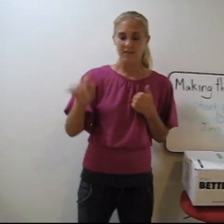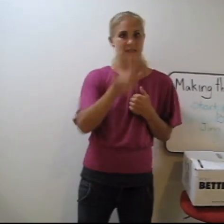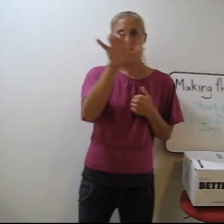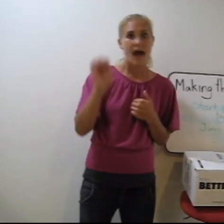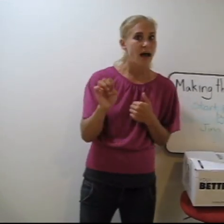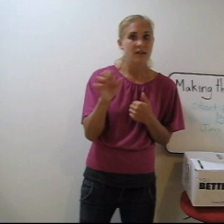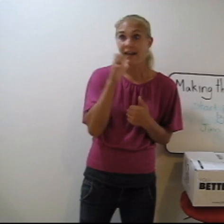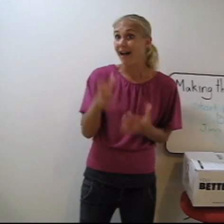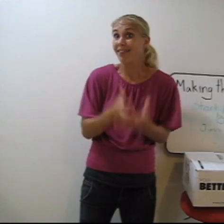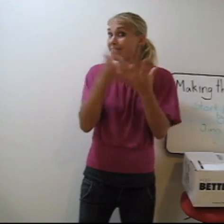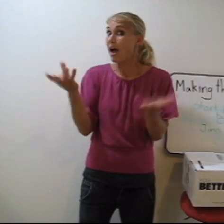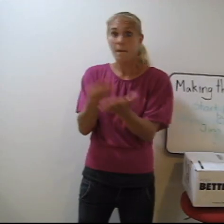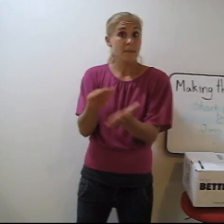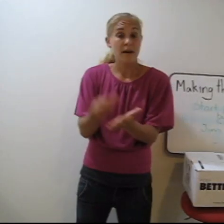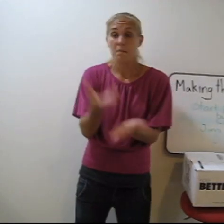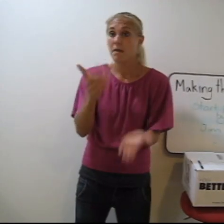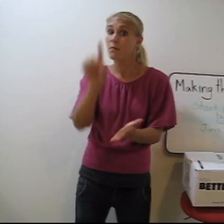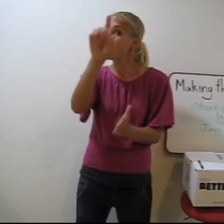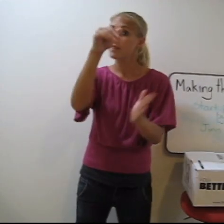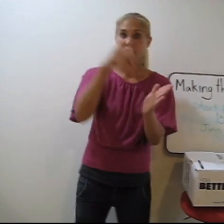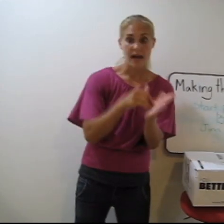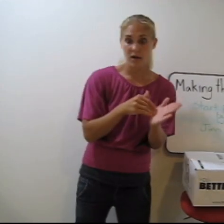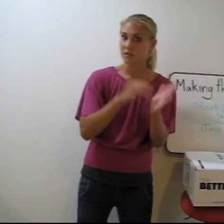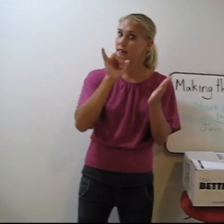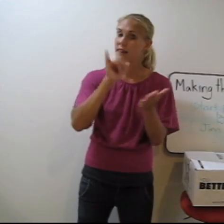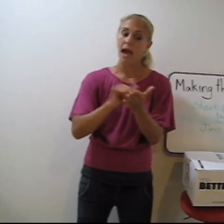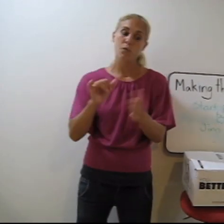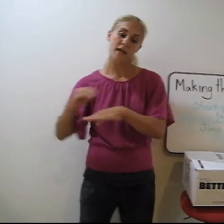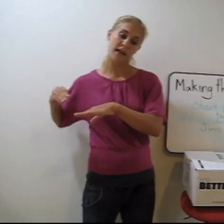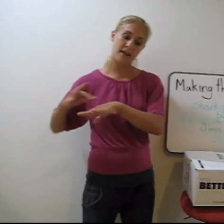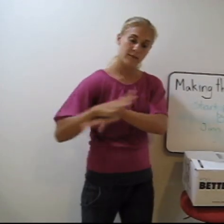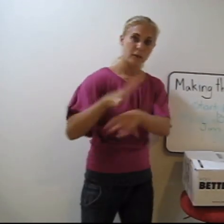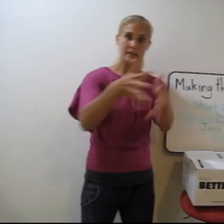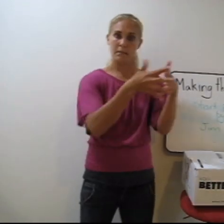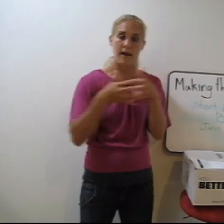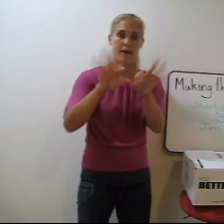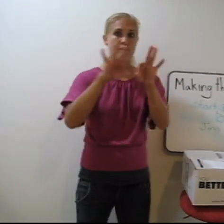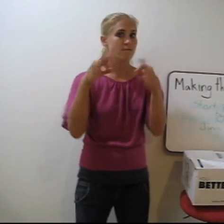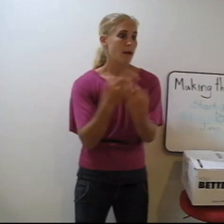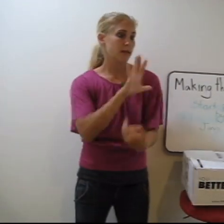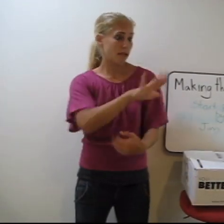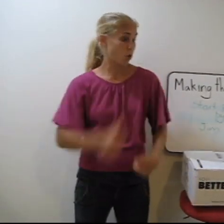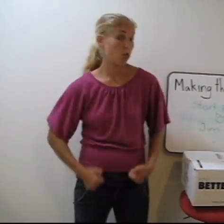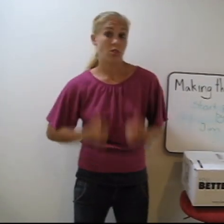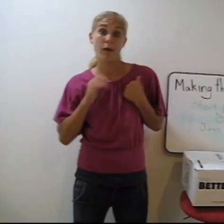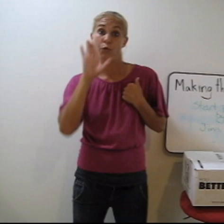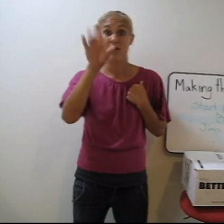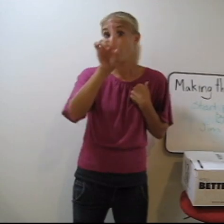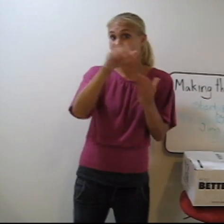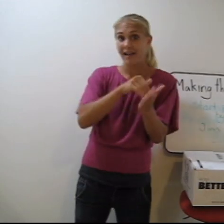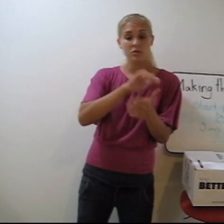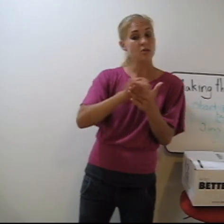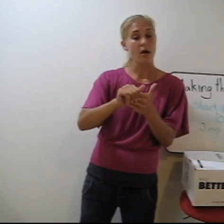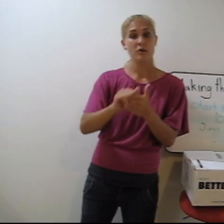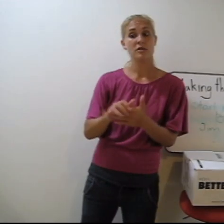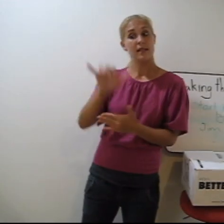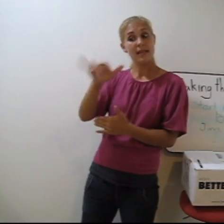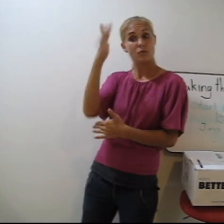month, I'm telling you, would drastically change most American families' lifestyle. And that's why part-time is so valuable, because it